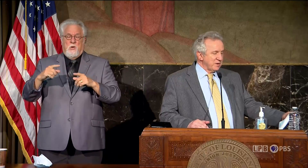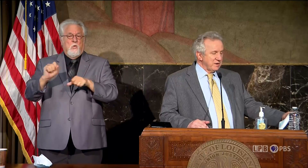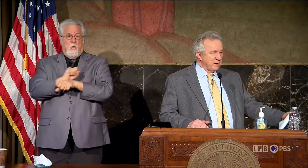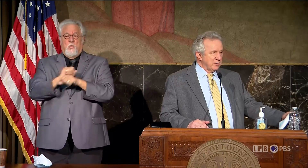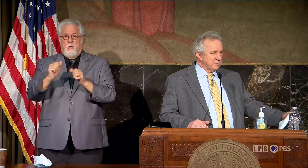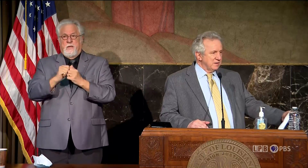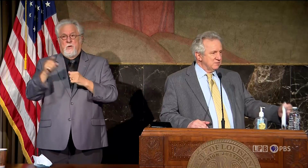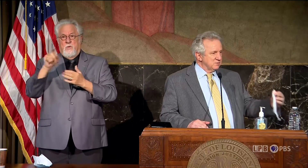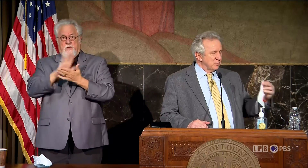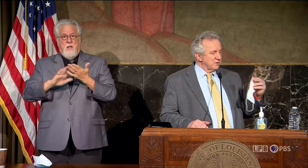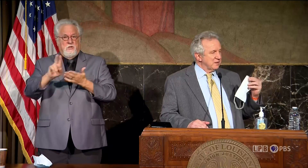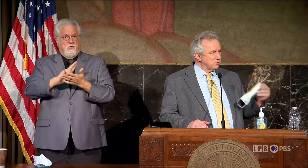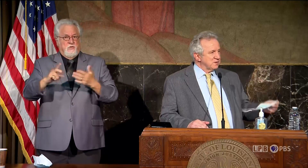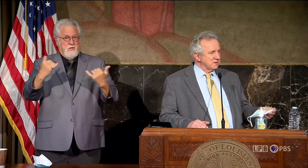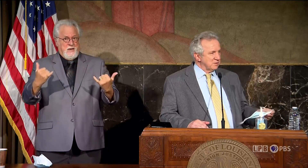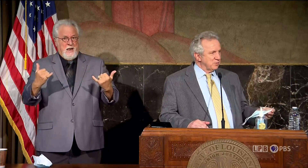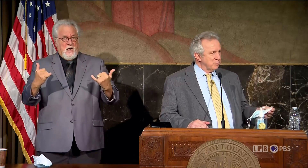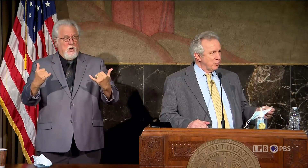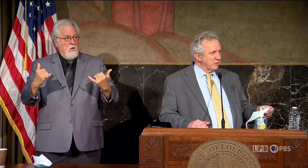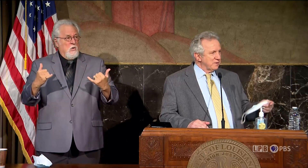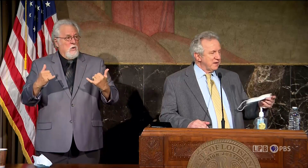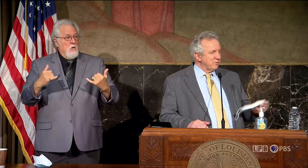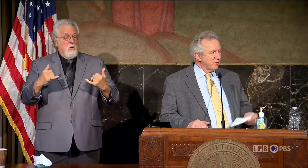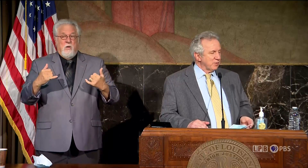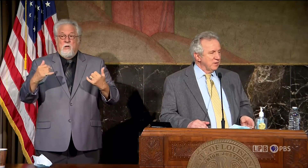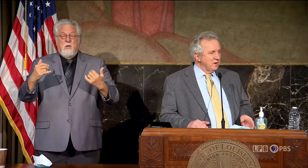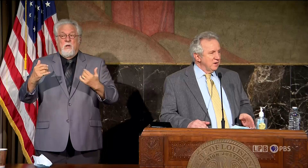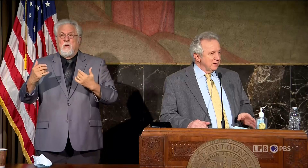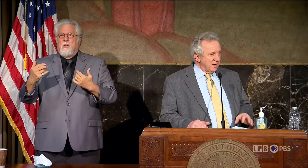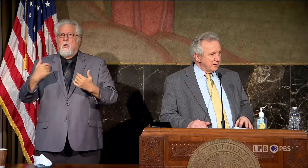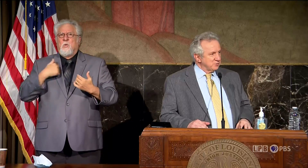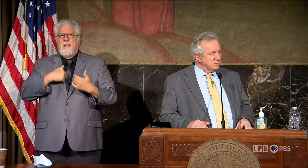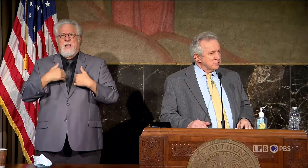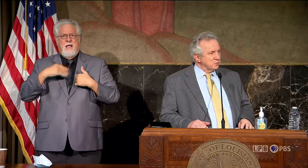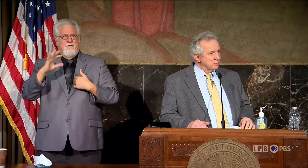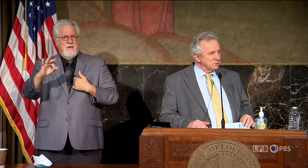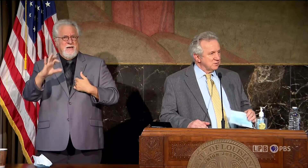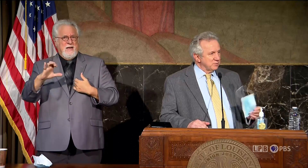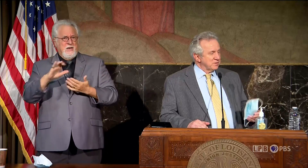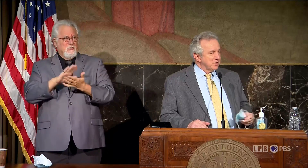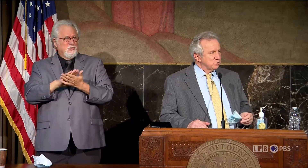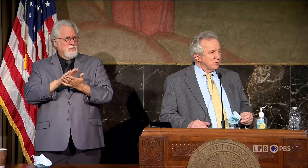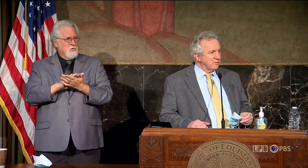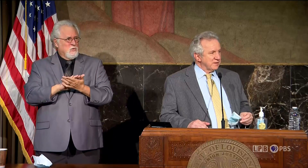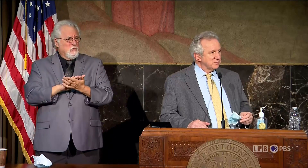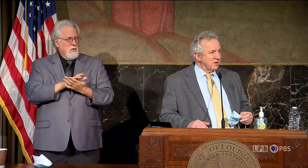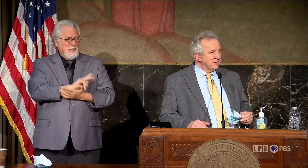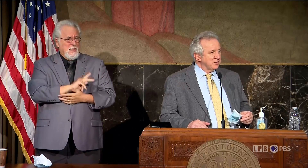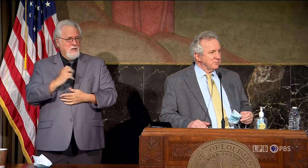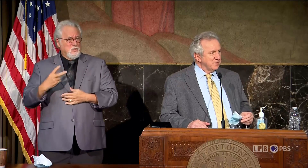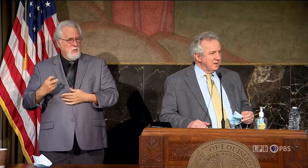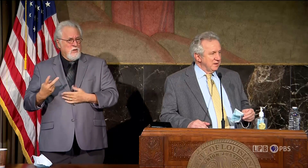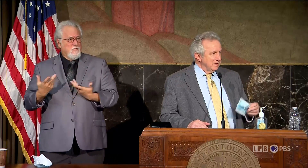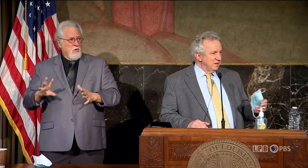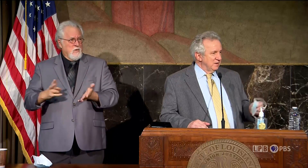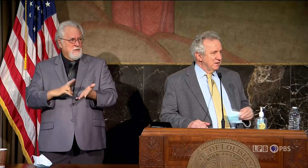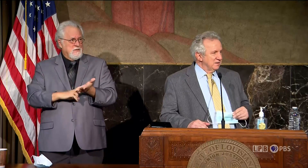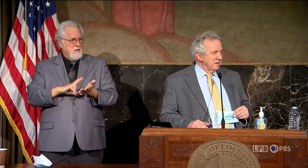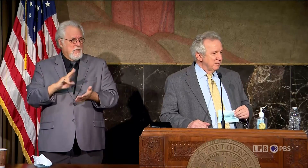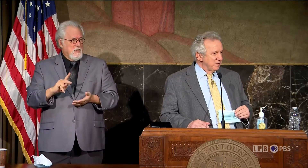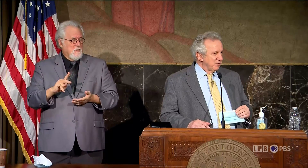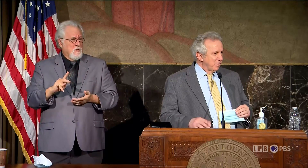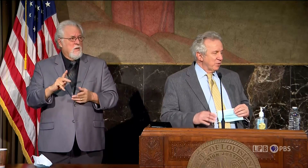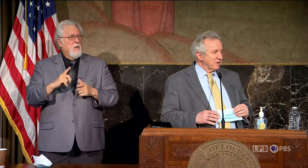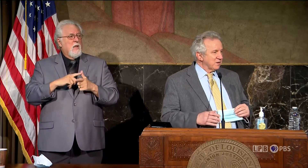with them right now, and certainly as we get them on board, we have over 900 schools from K to 12 that have signed up.